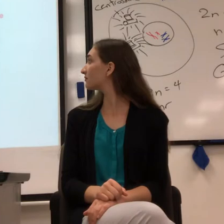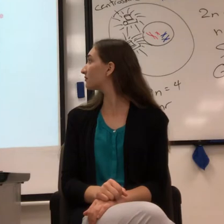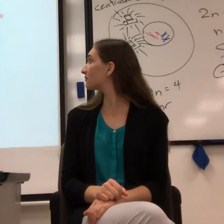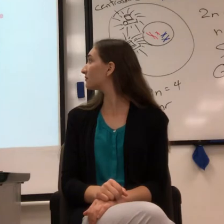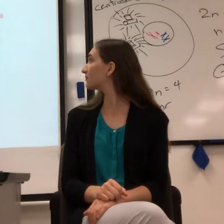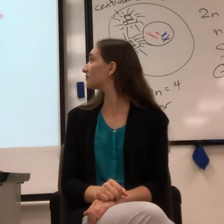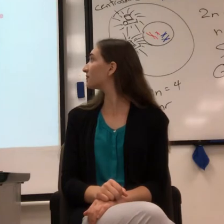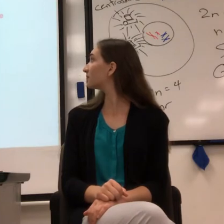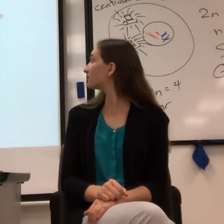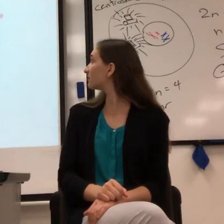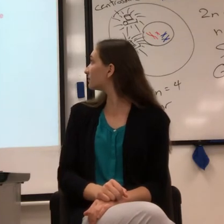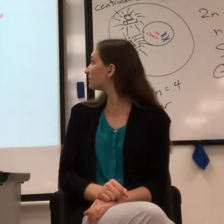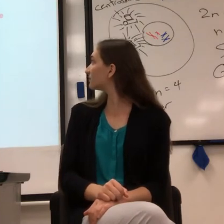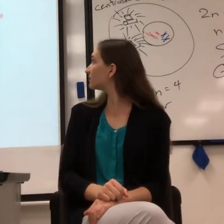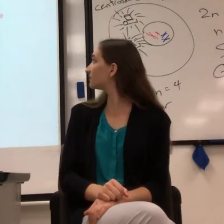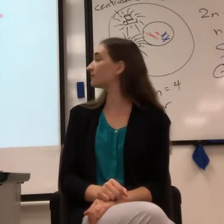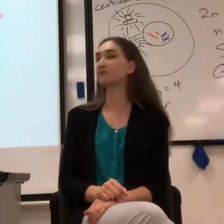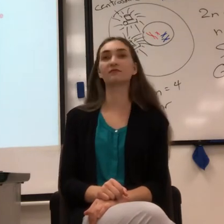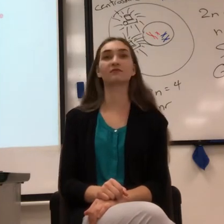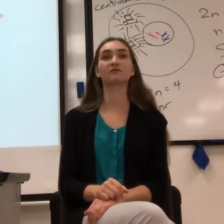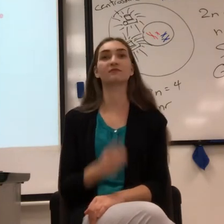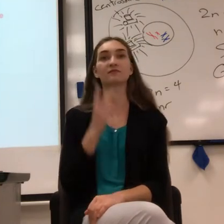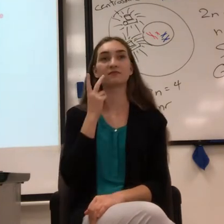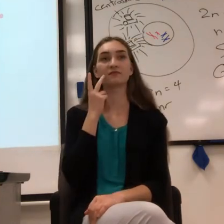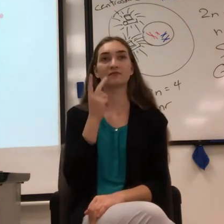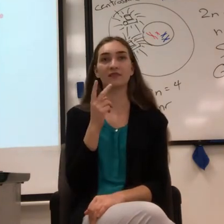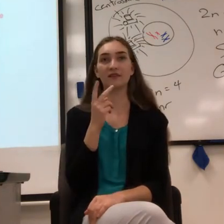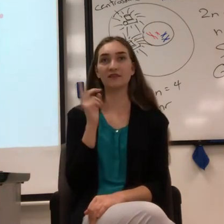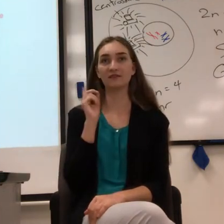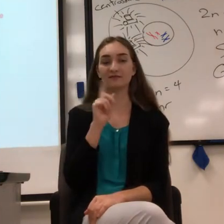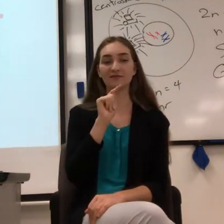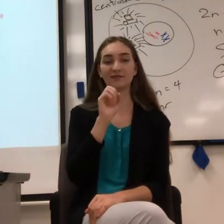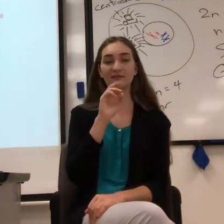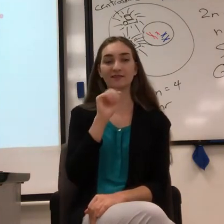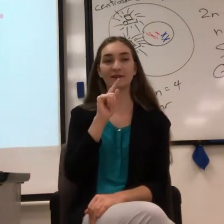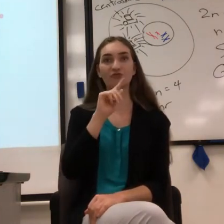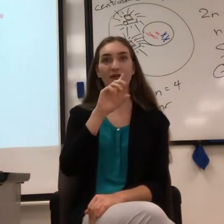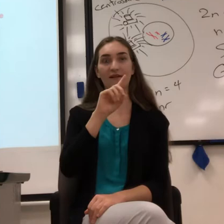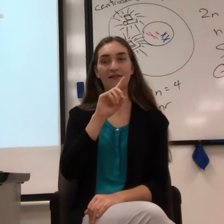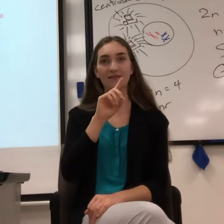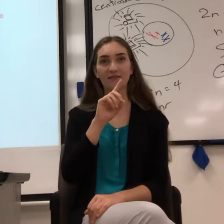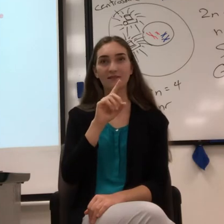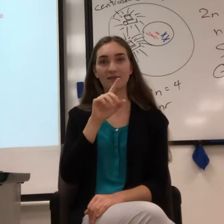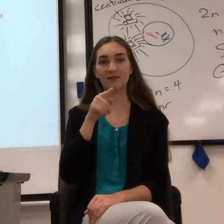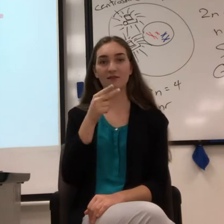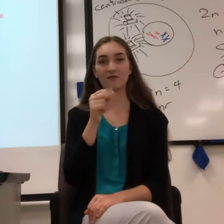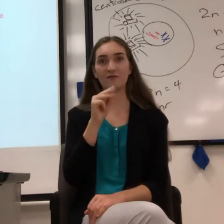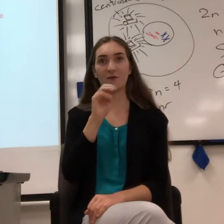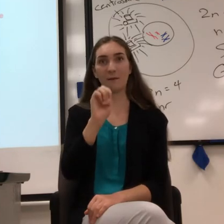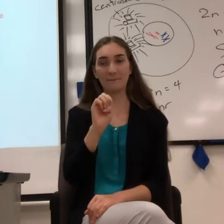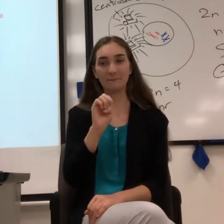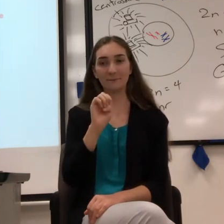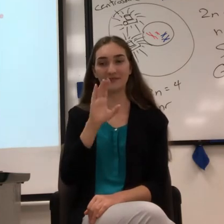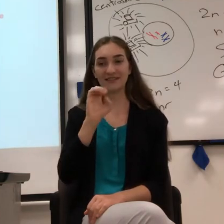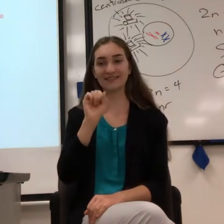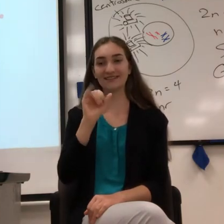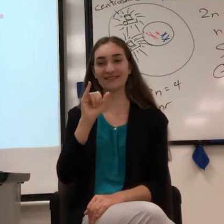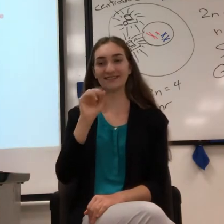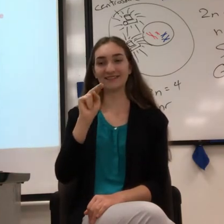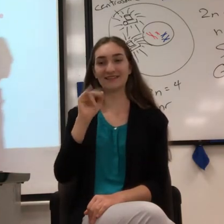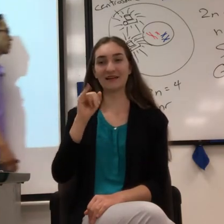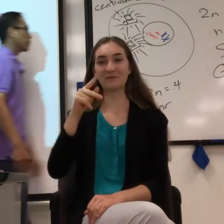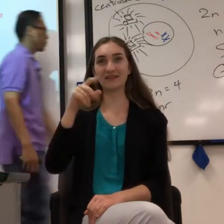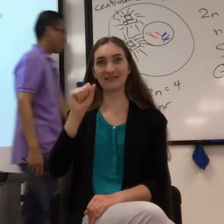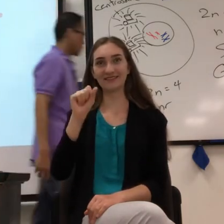I say that tetraformed by synapsis of replicated homologous chromosomes. So there's some more terms